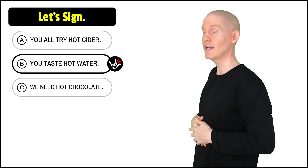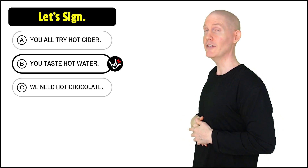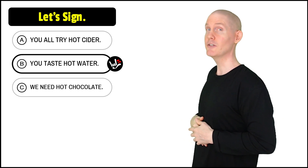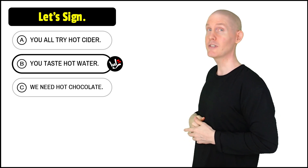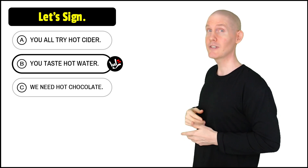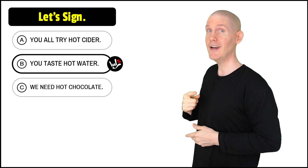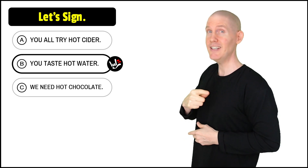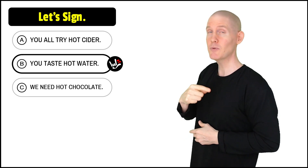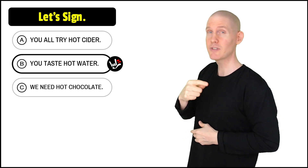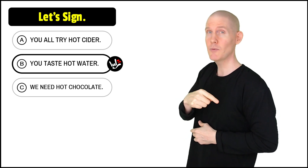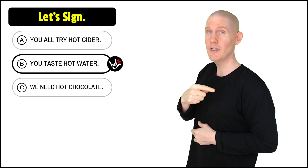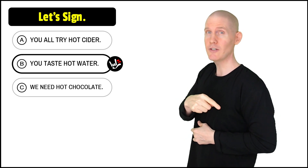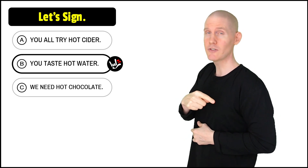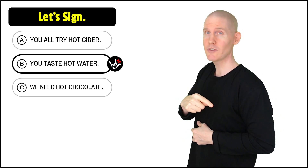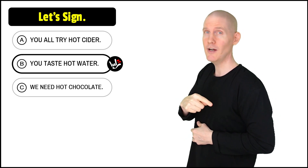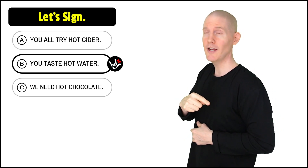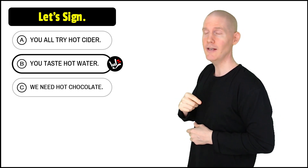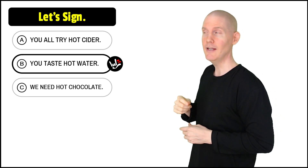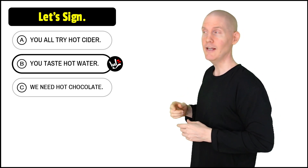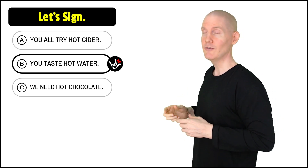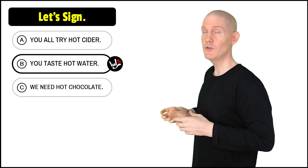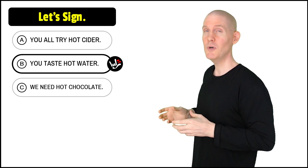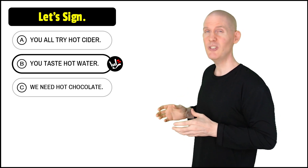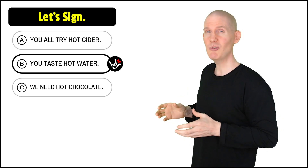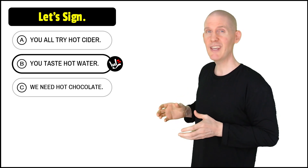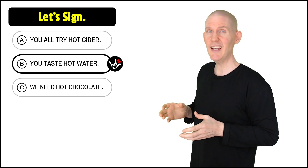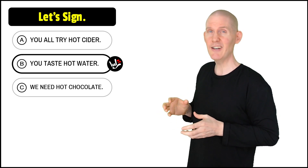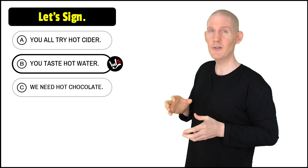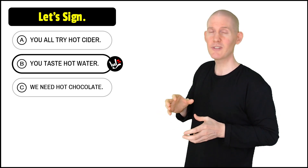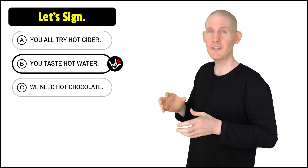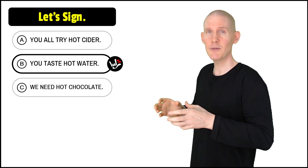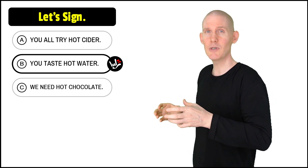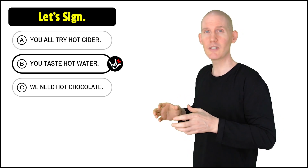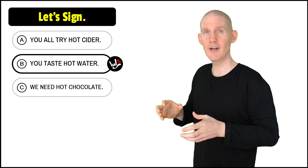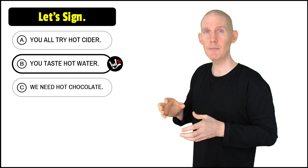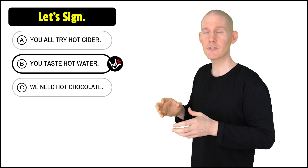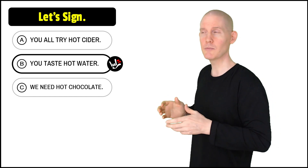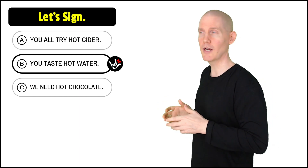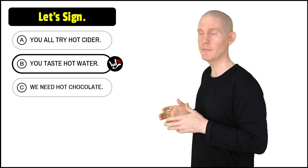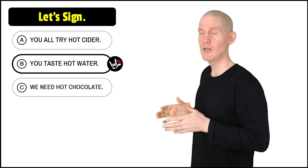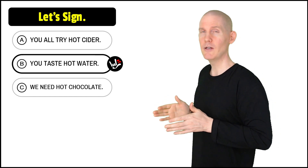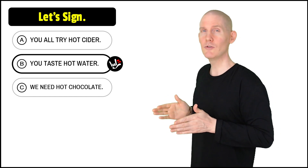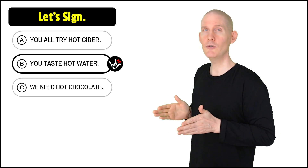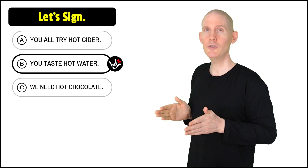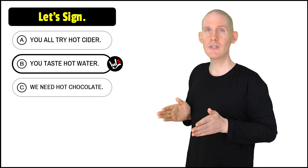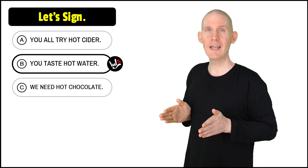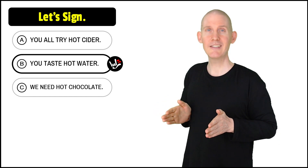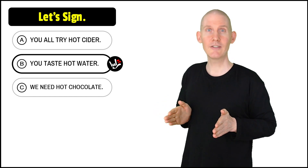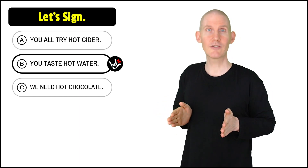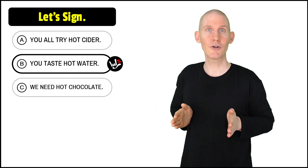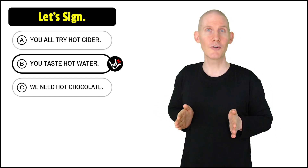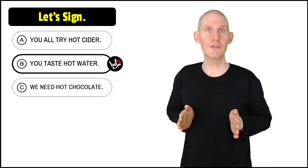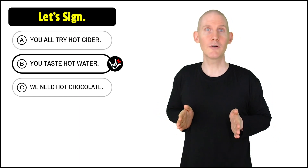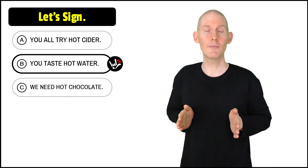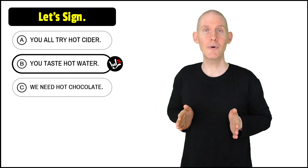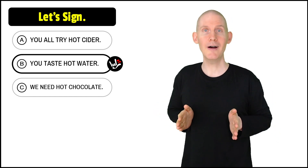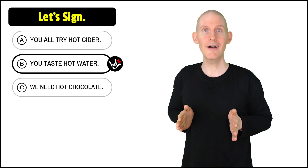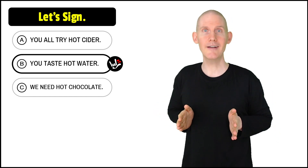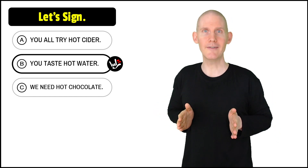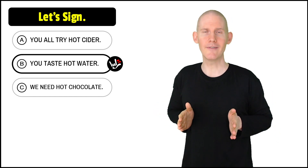you're signing with someone at your side. Do what you can. I know it's a little bit cramped sometimes. Do what you can to turn your body, right?